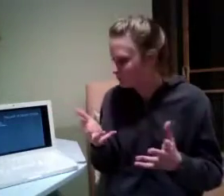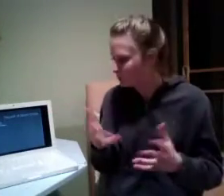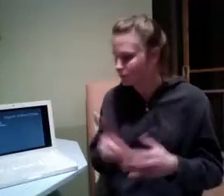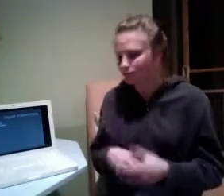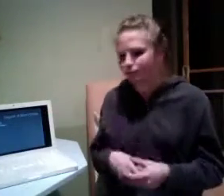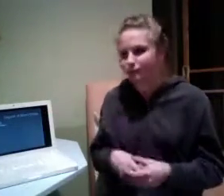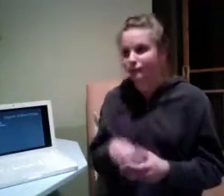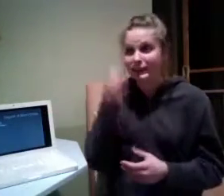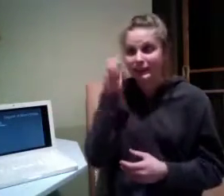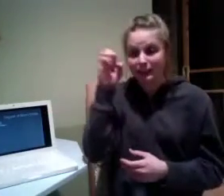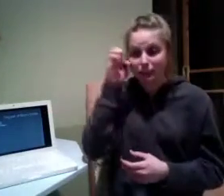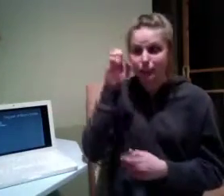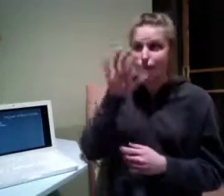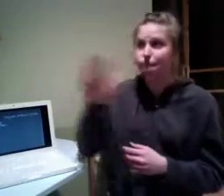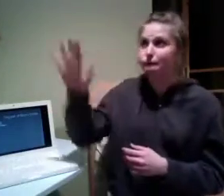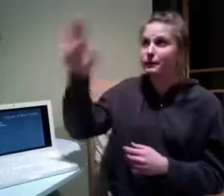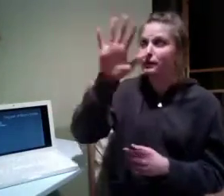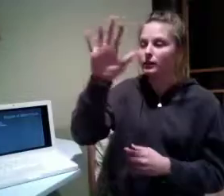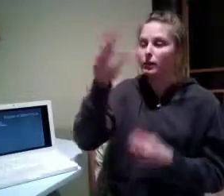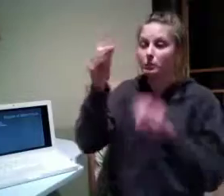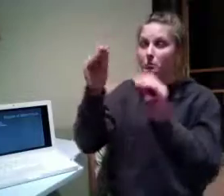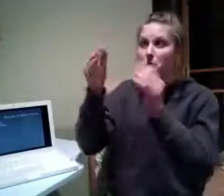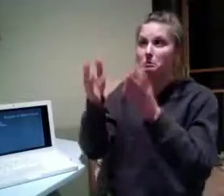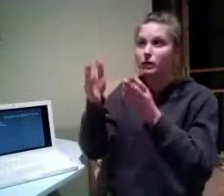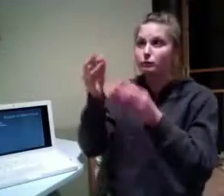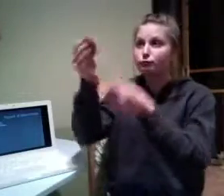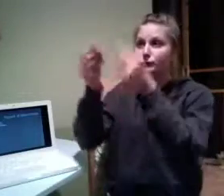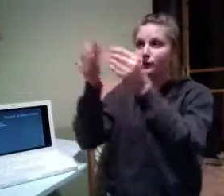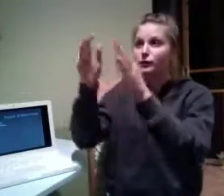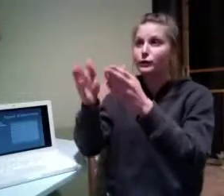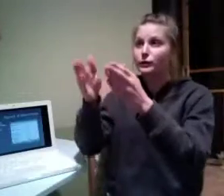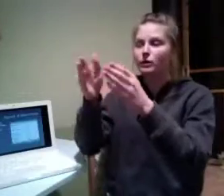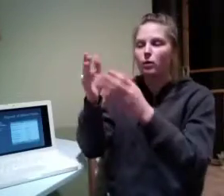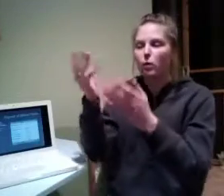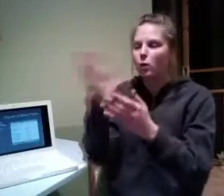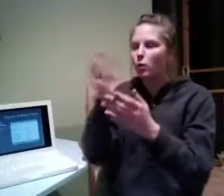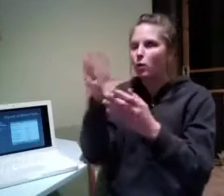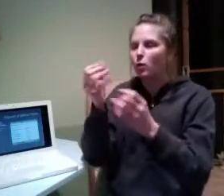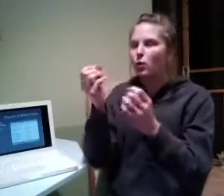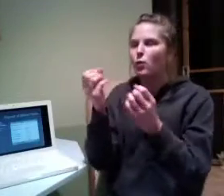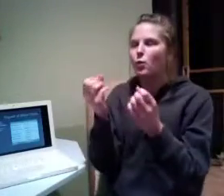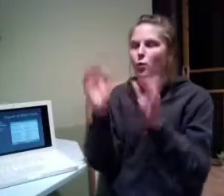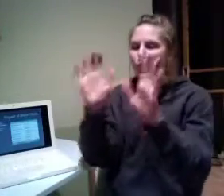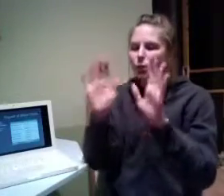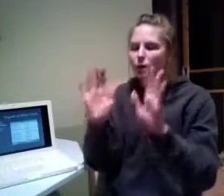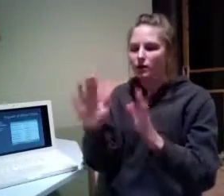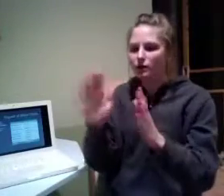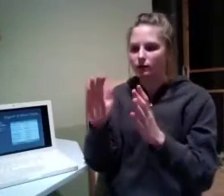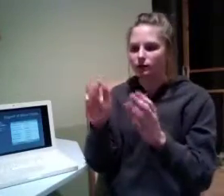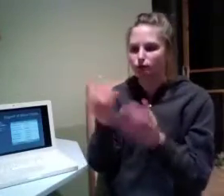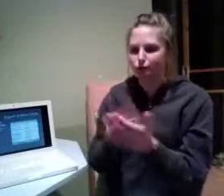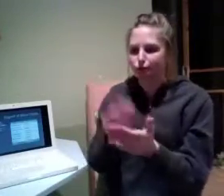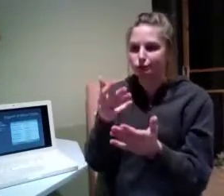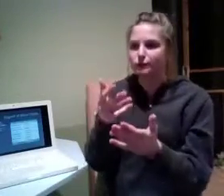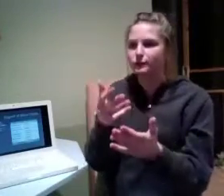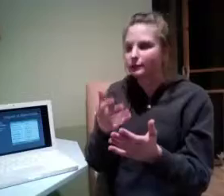Europe, it's great. It leads to enormous wealth. For the African states and societies